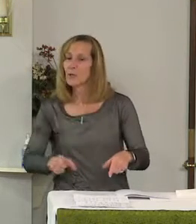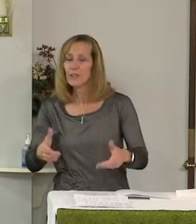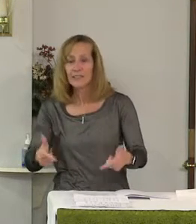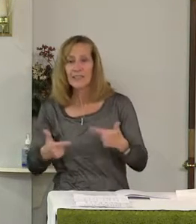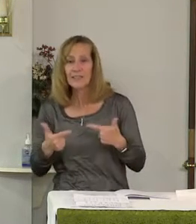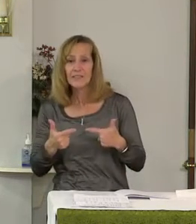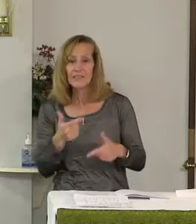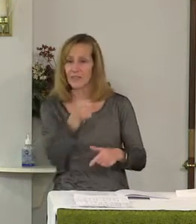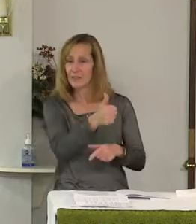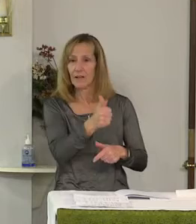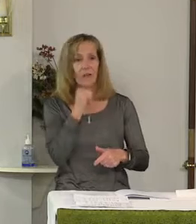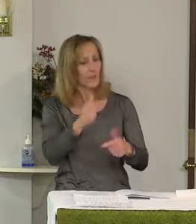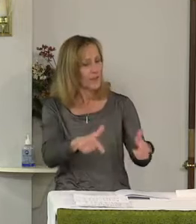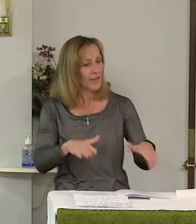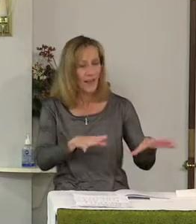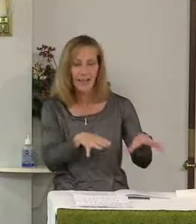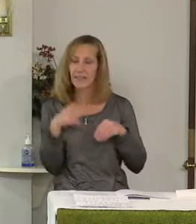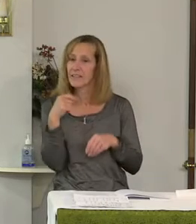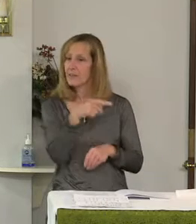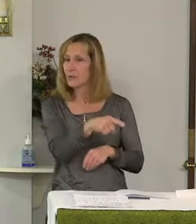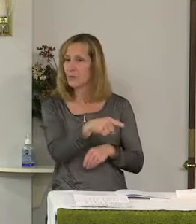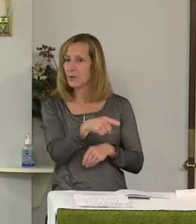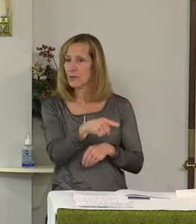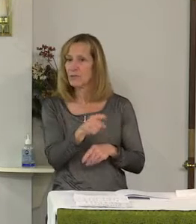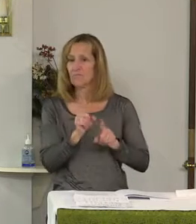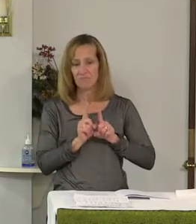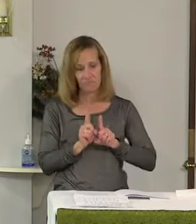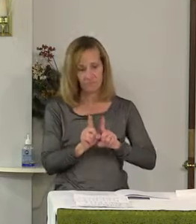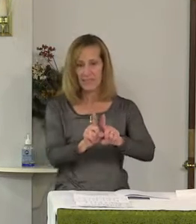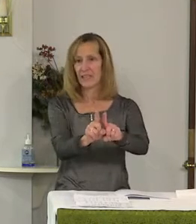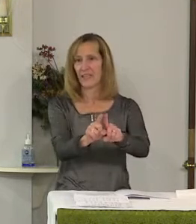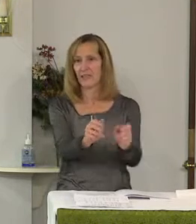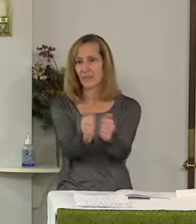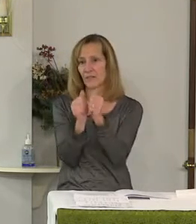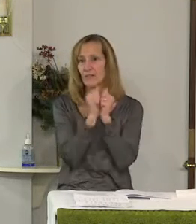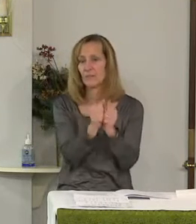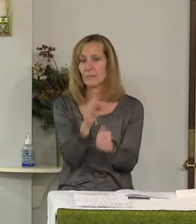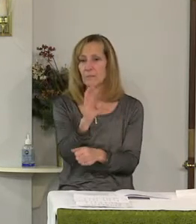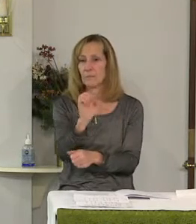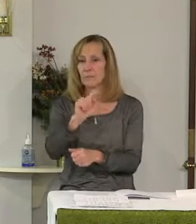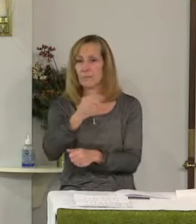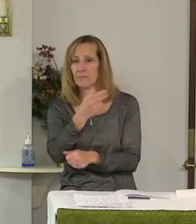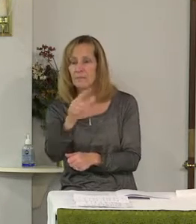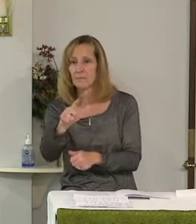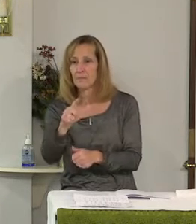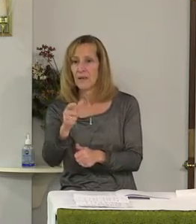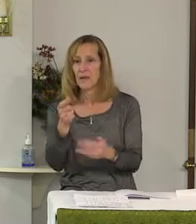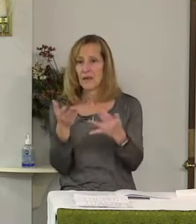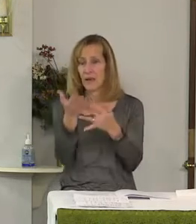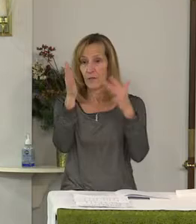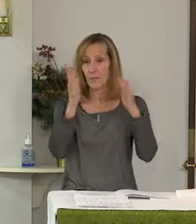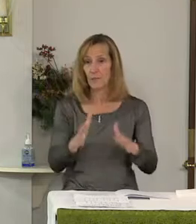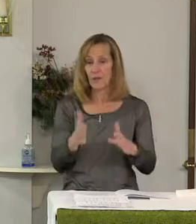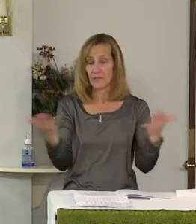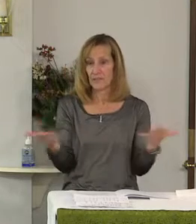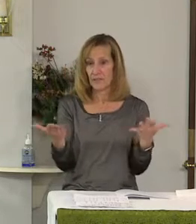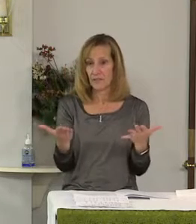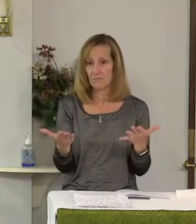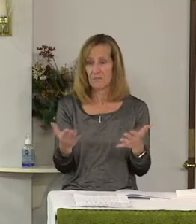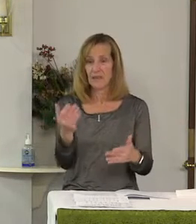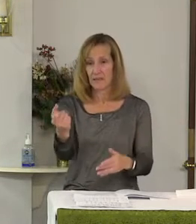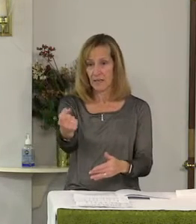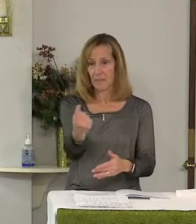yourself live, I will not leave you." So they went down to Bethel. The company of prophets who were in Bethel came out to